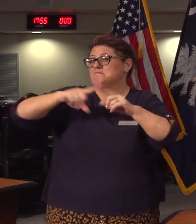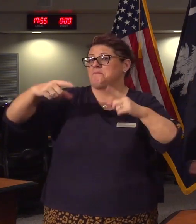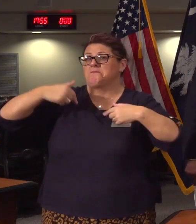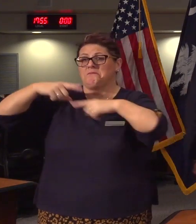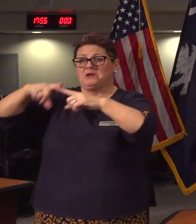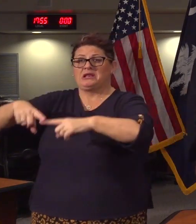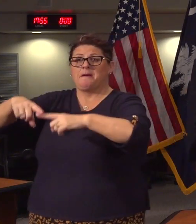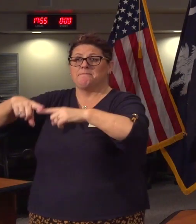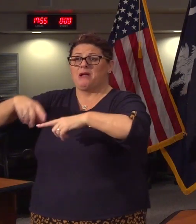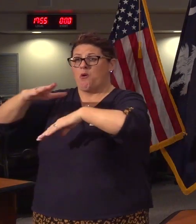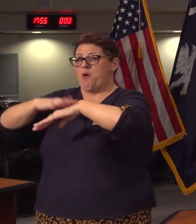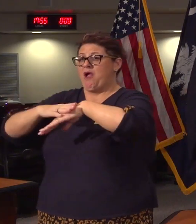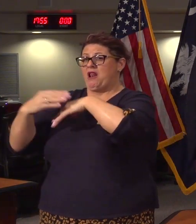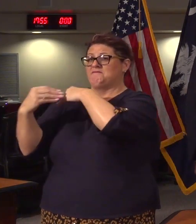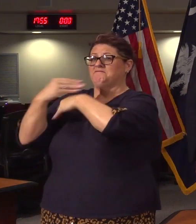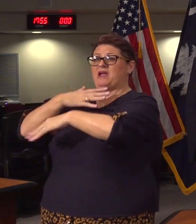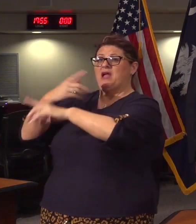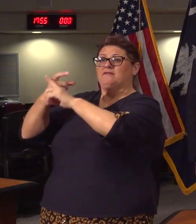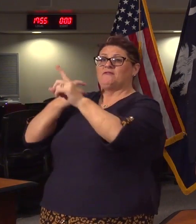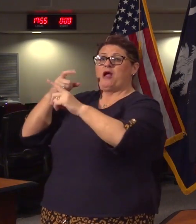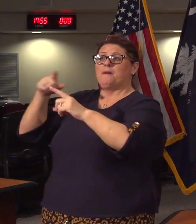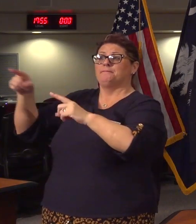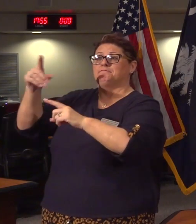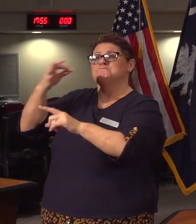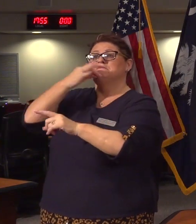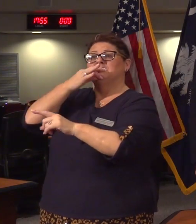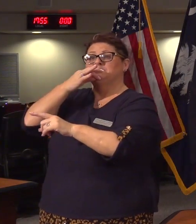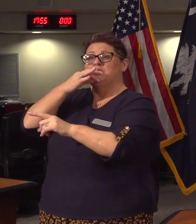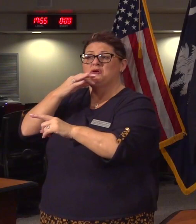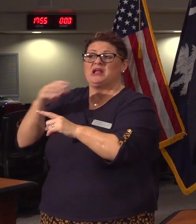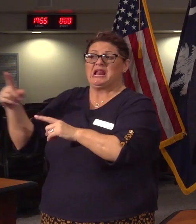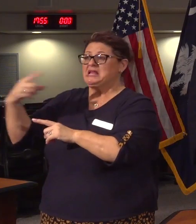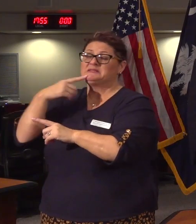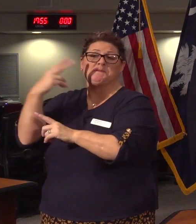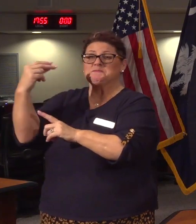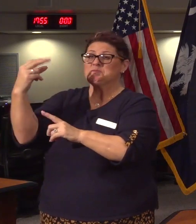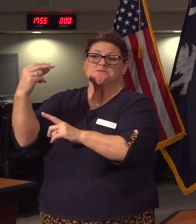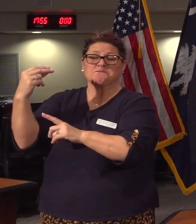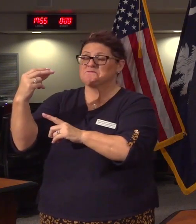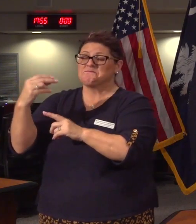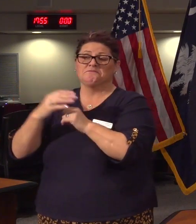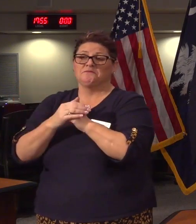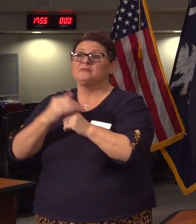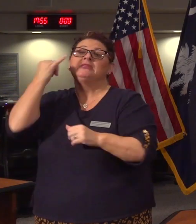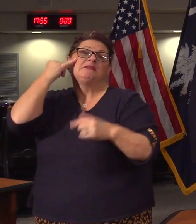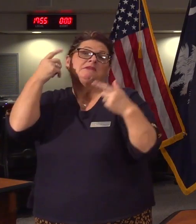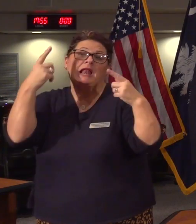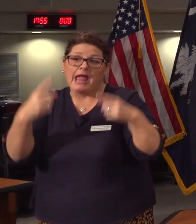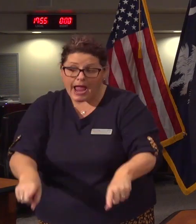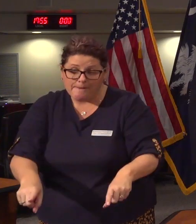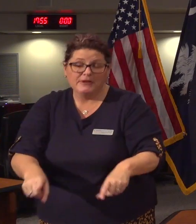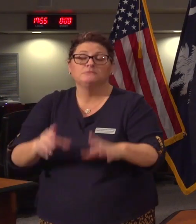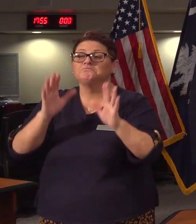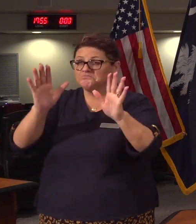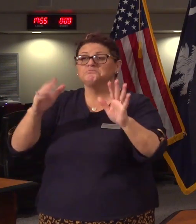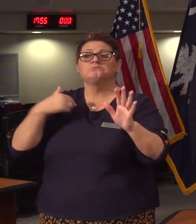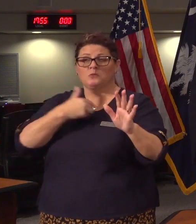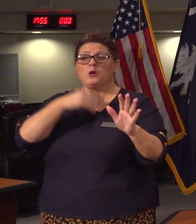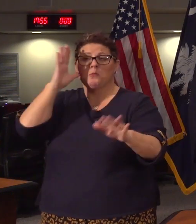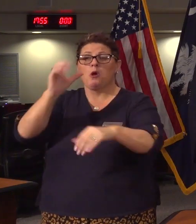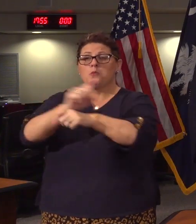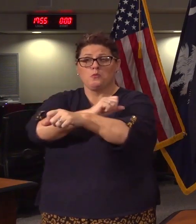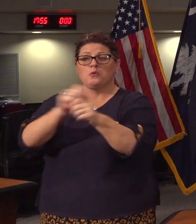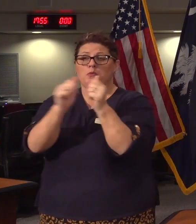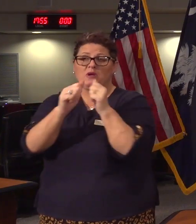our experts, and we're not there yet. It may come. If it does, we'll work with those individual communities